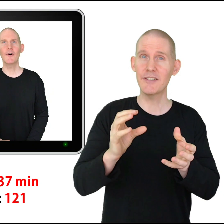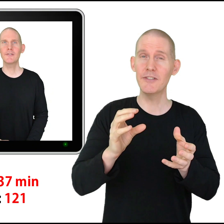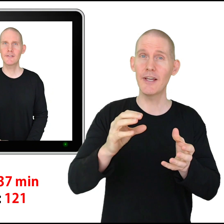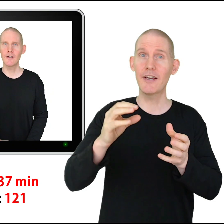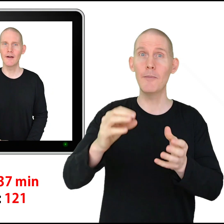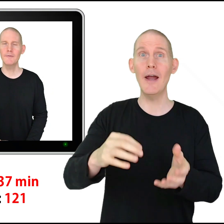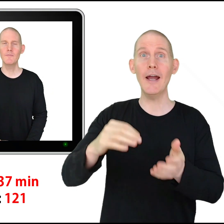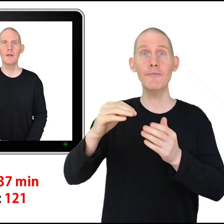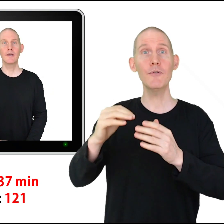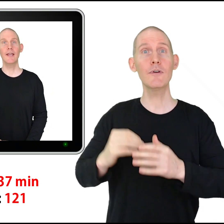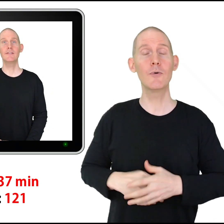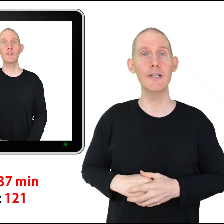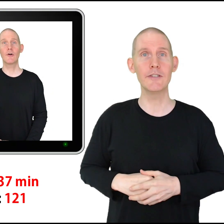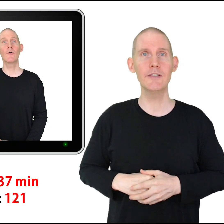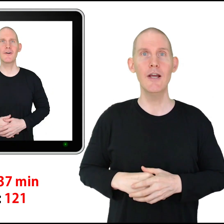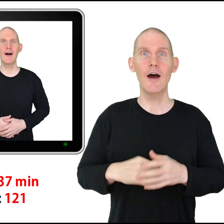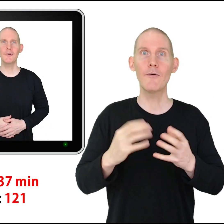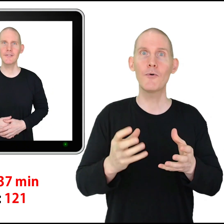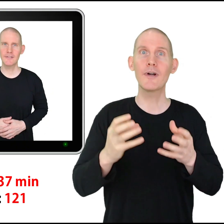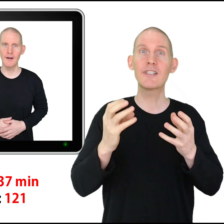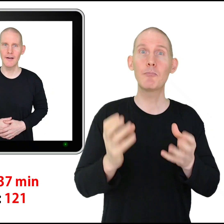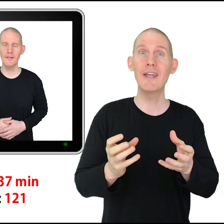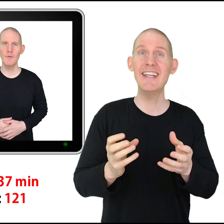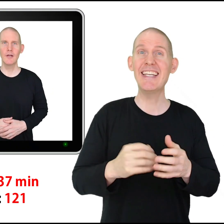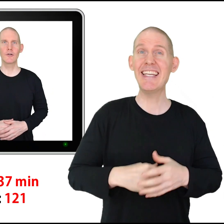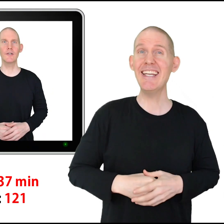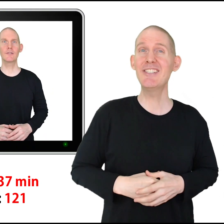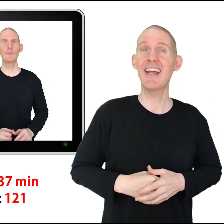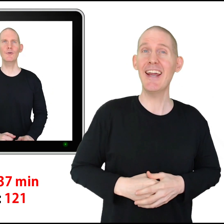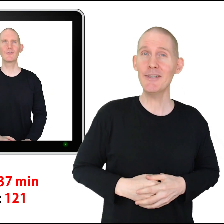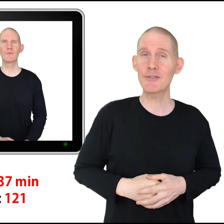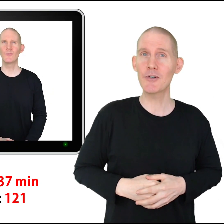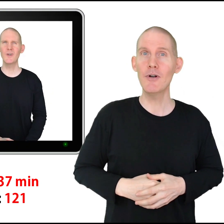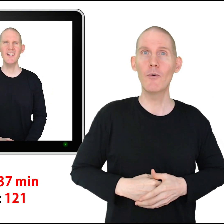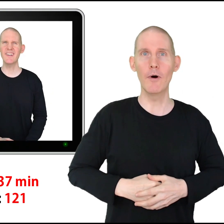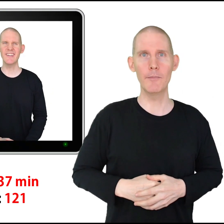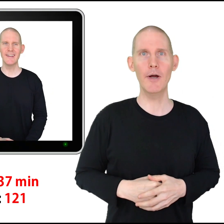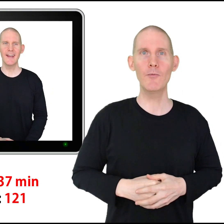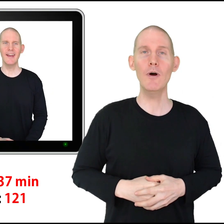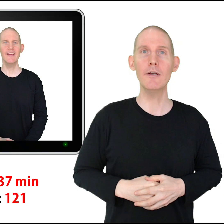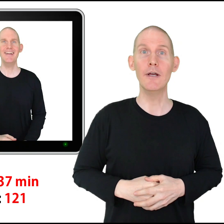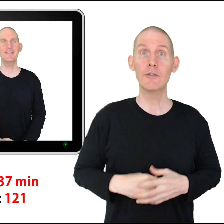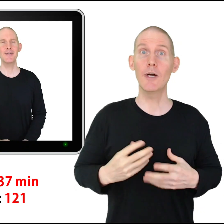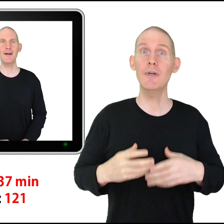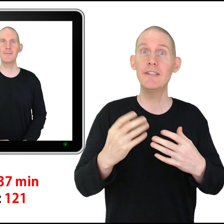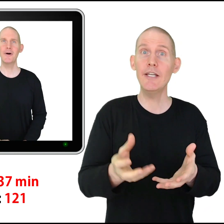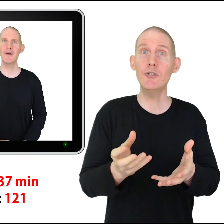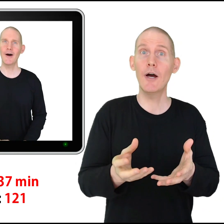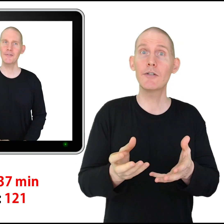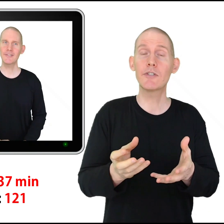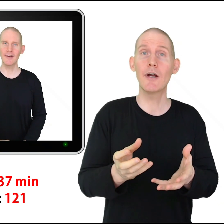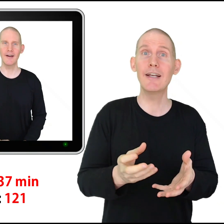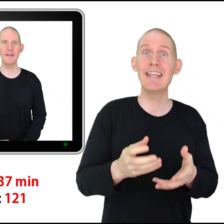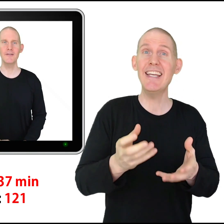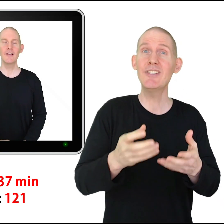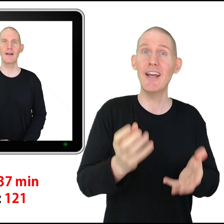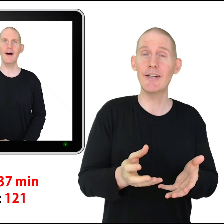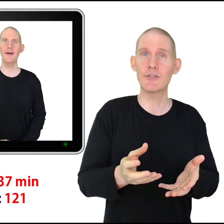that come after the quizzes are for explaining each answer one by one. So I'm going to teach you how to sign each answer,